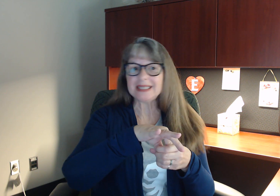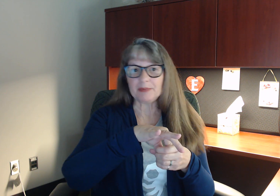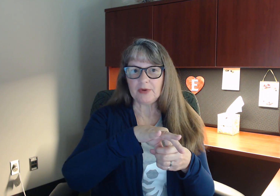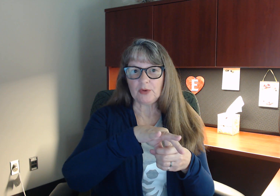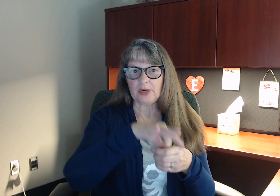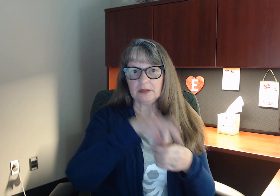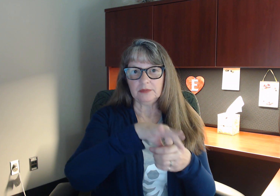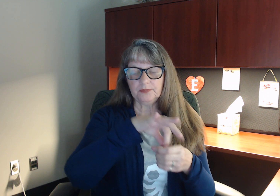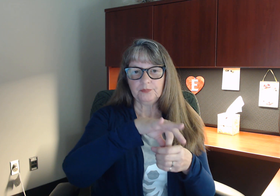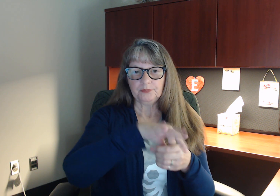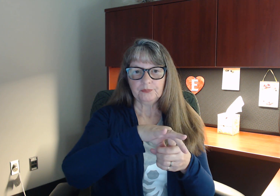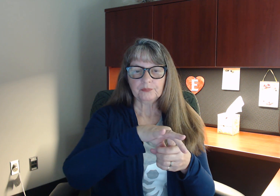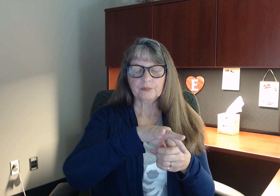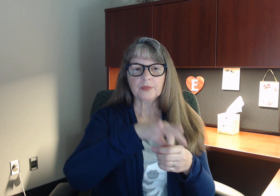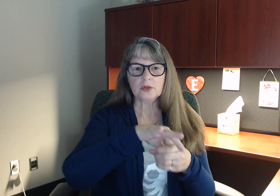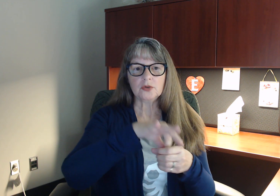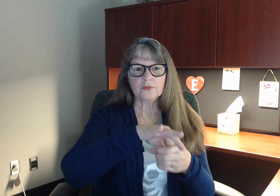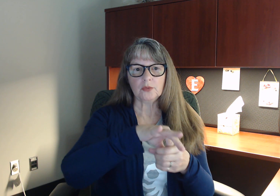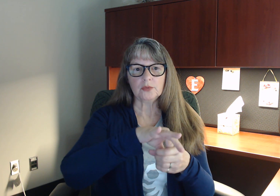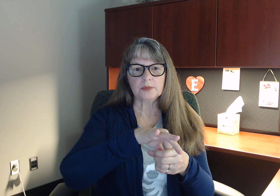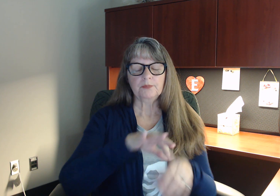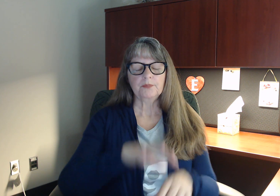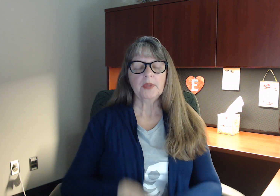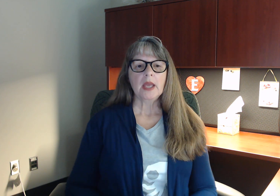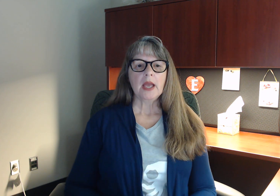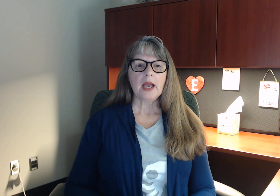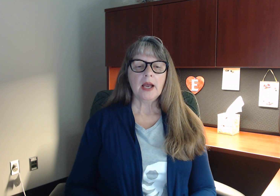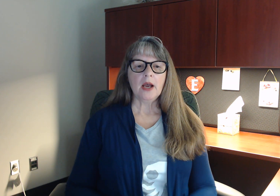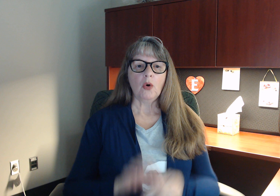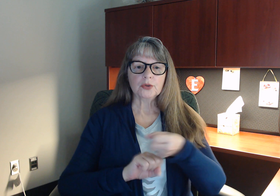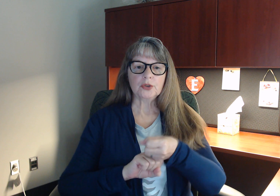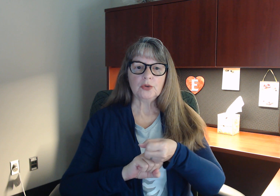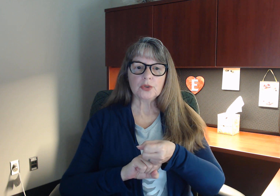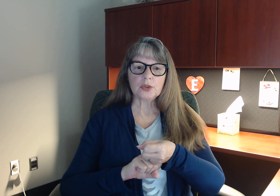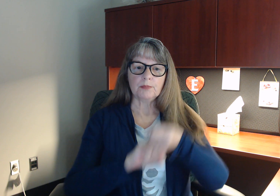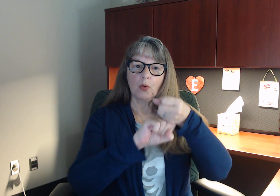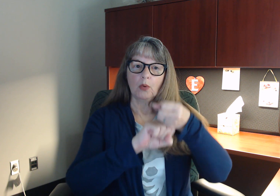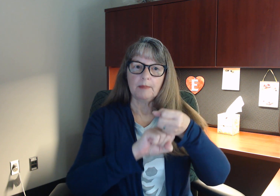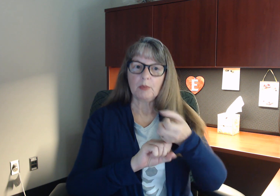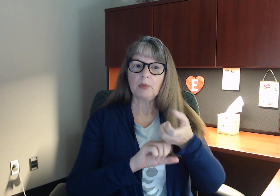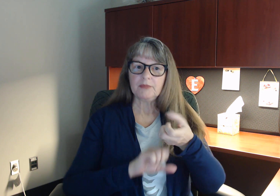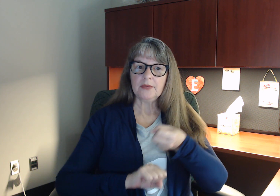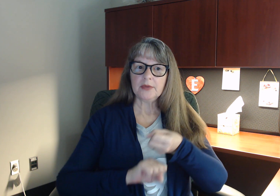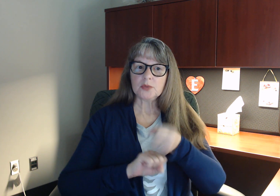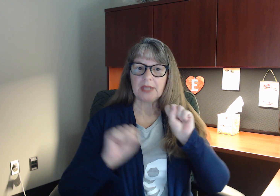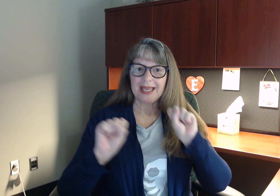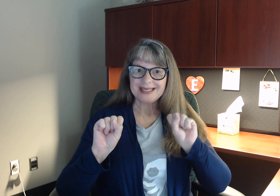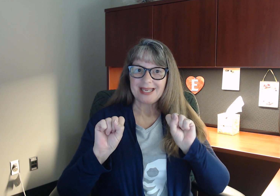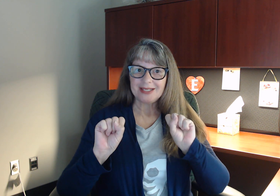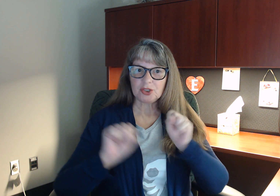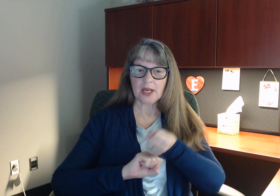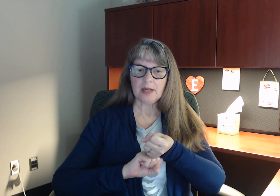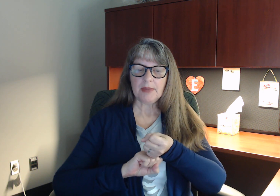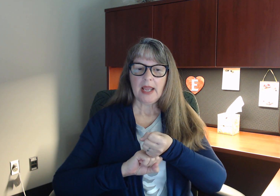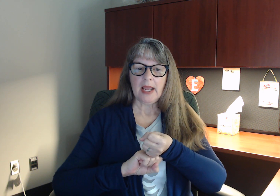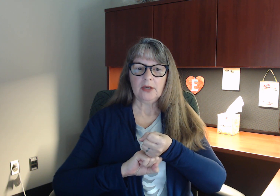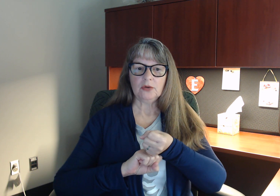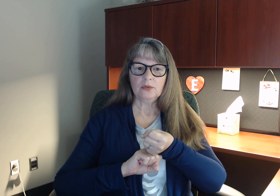of voting. Did you vote? Or do you support? Remember, we've done this with the S hand shape, and you